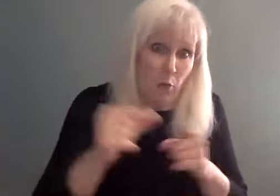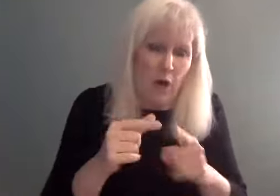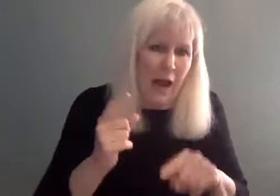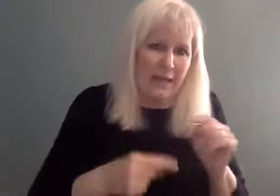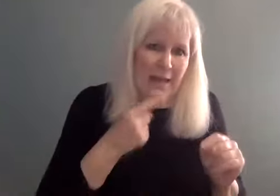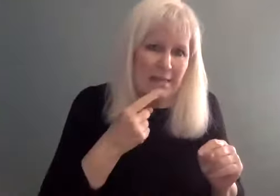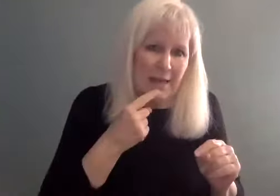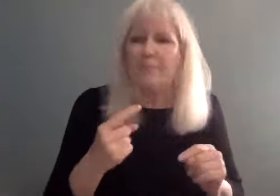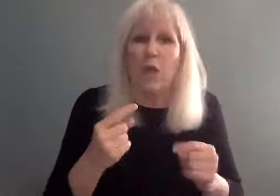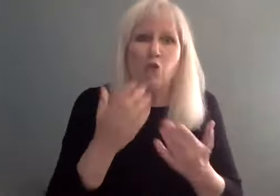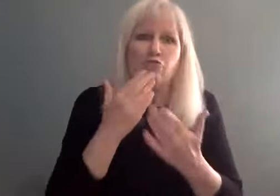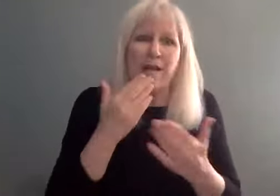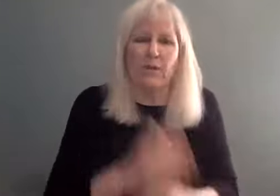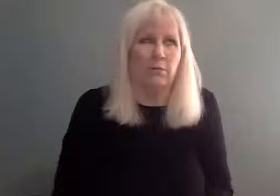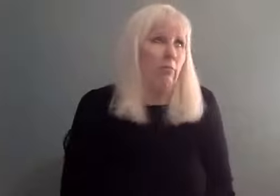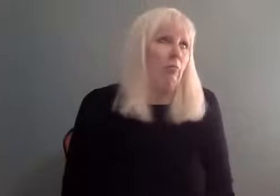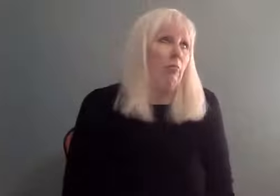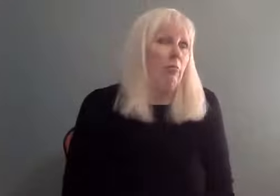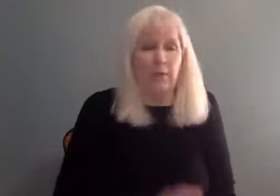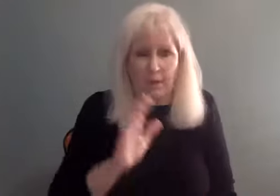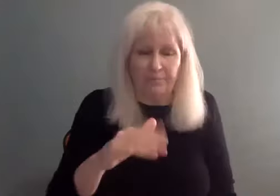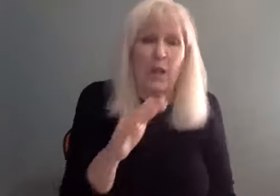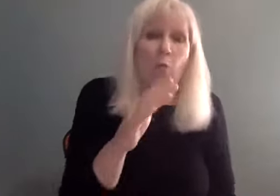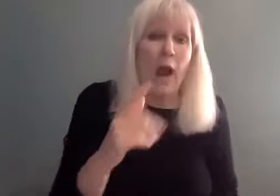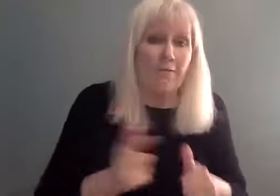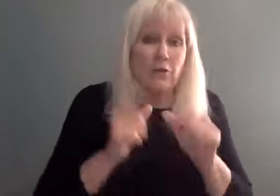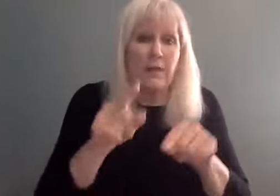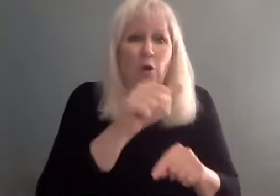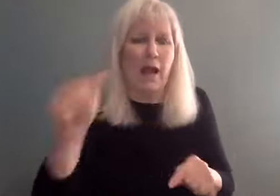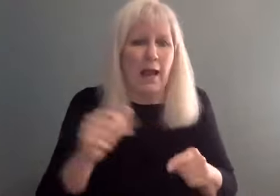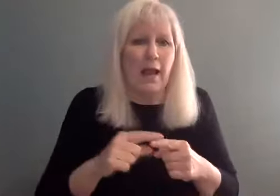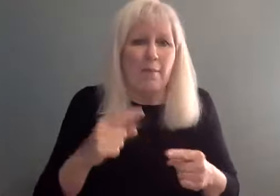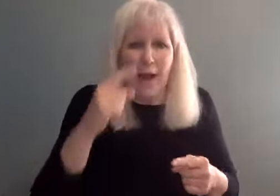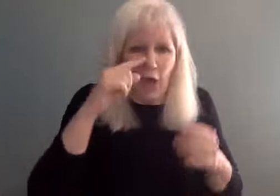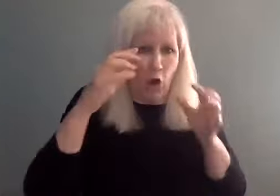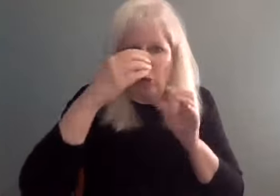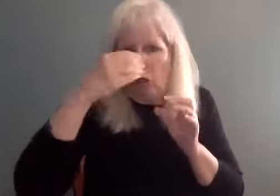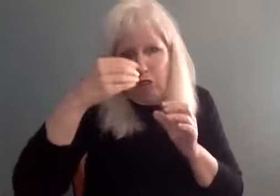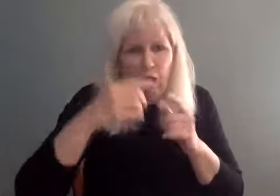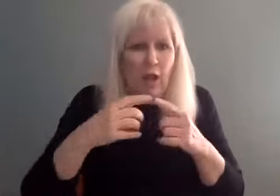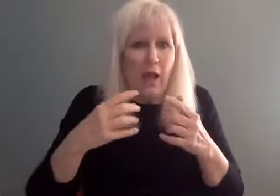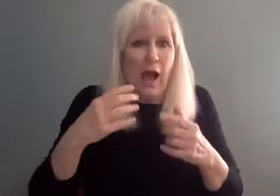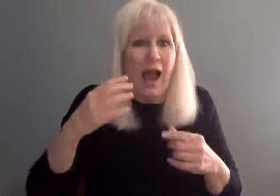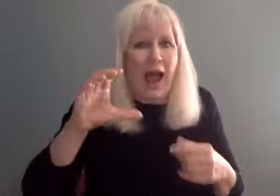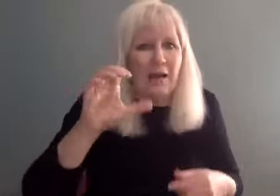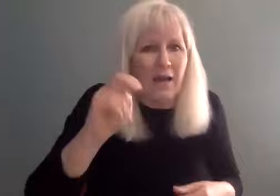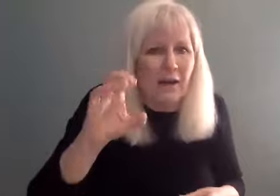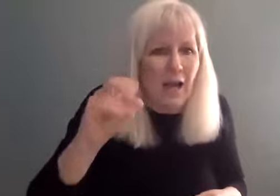jaw was wired up. I had broken jaw in 3 places, and my nose, and a concussion. So when I came to you, I was, as Fred in the book,